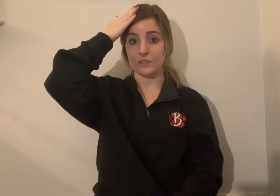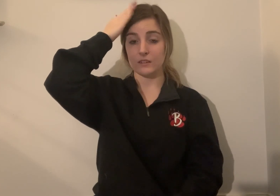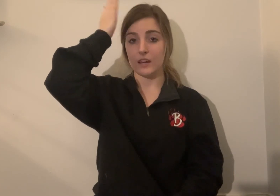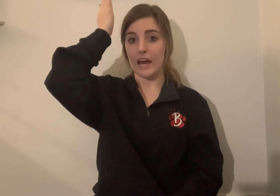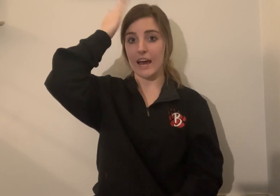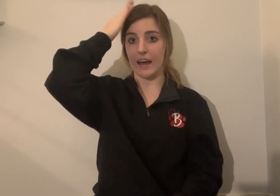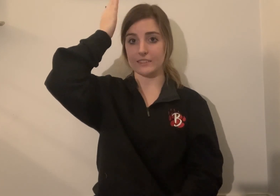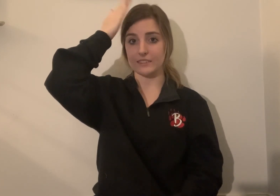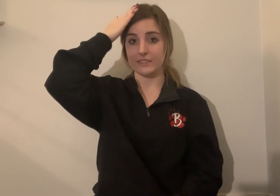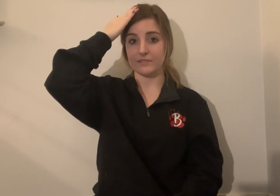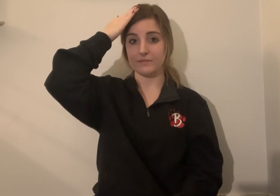Hat.